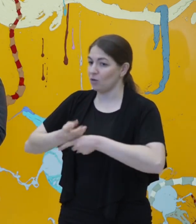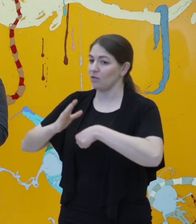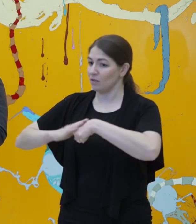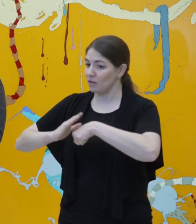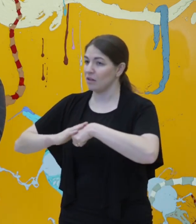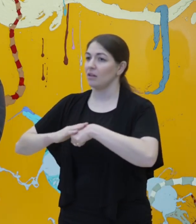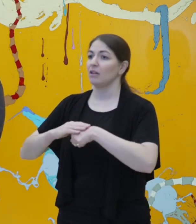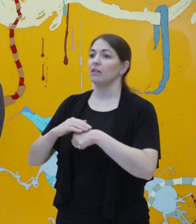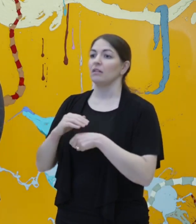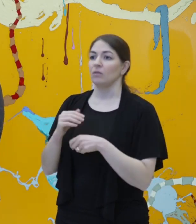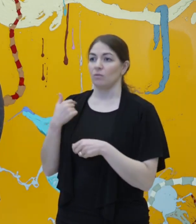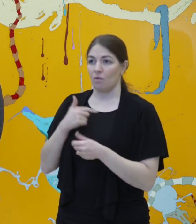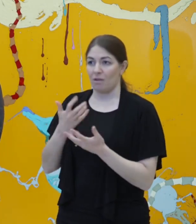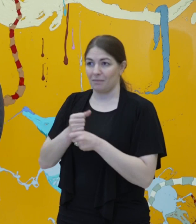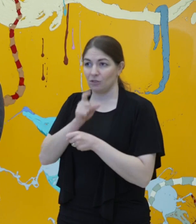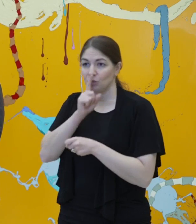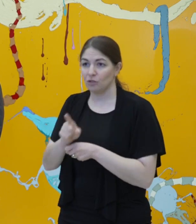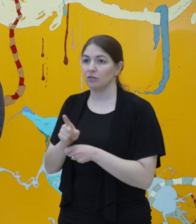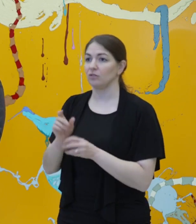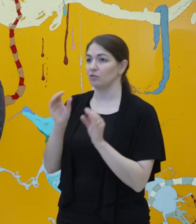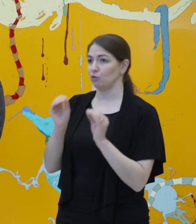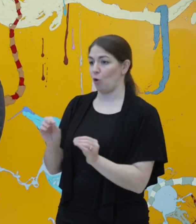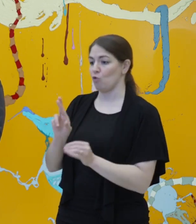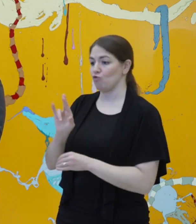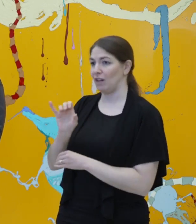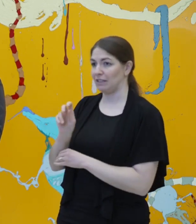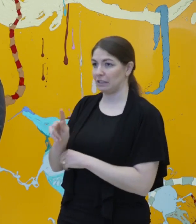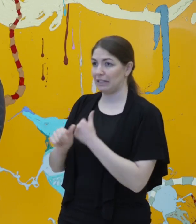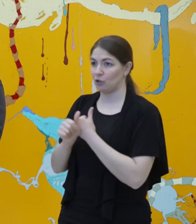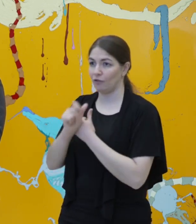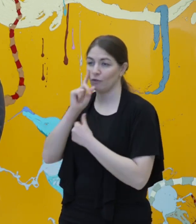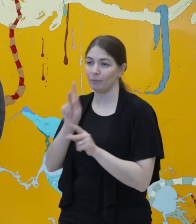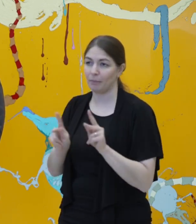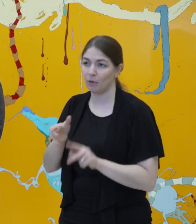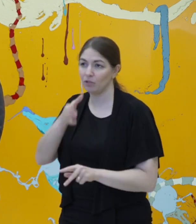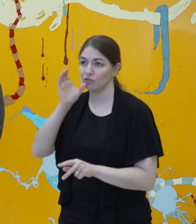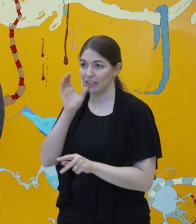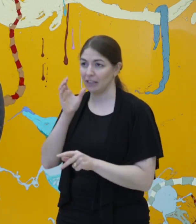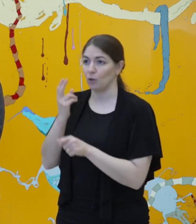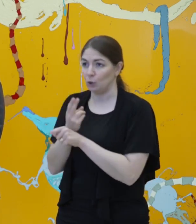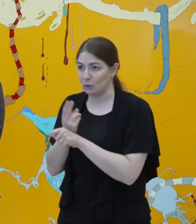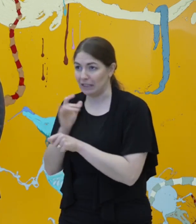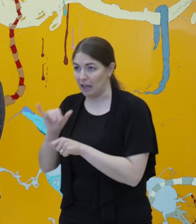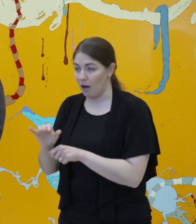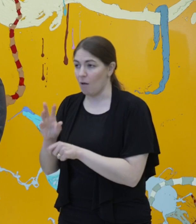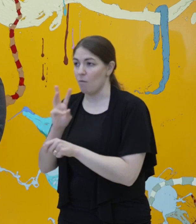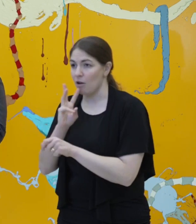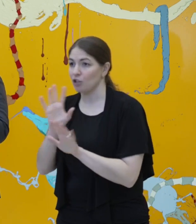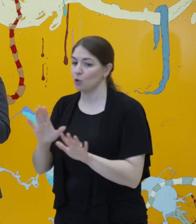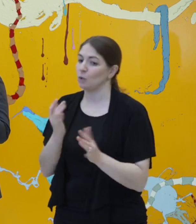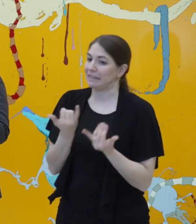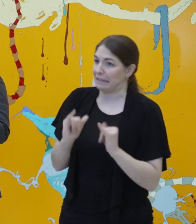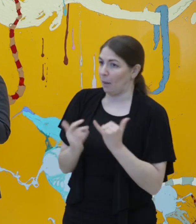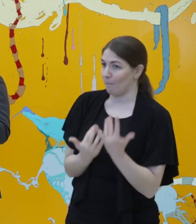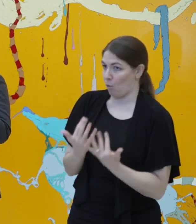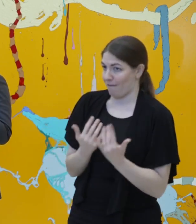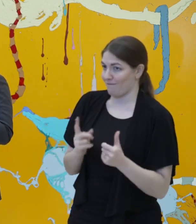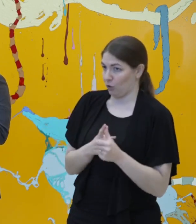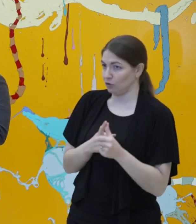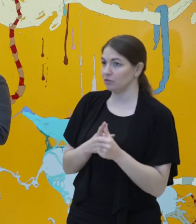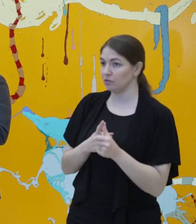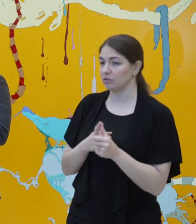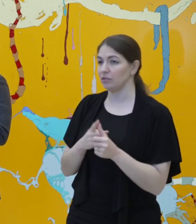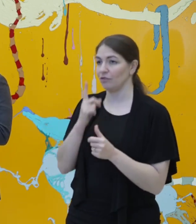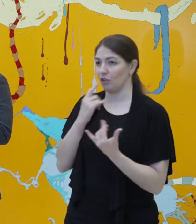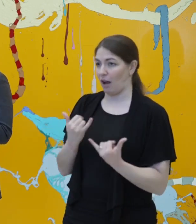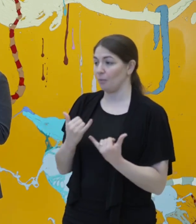no risk to people consuming it. I've received a lot of questions about can I take a shower, right? I've heard